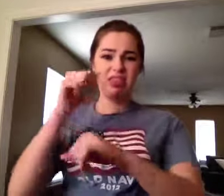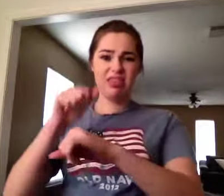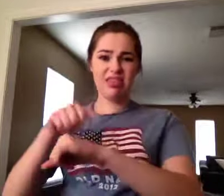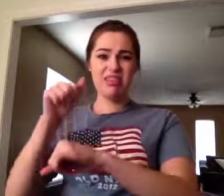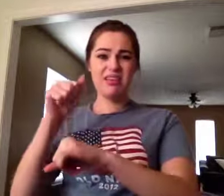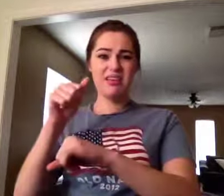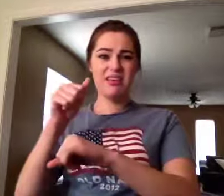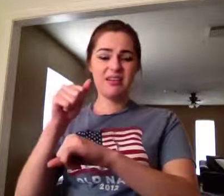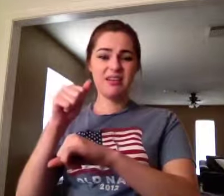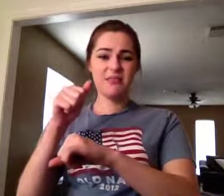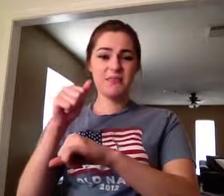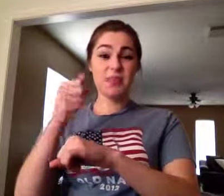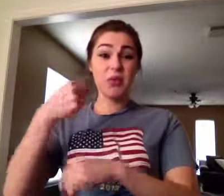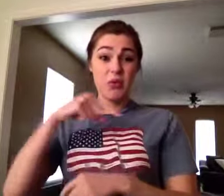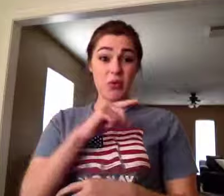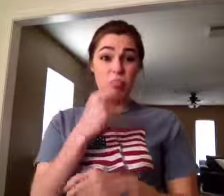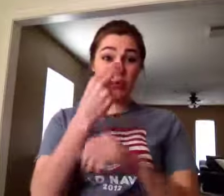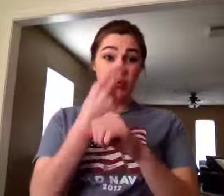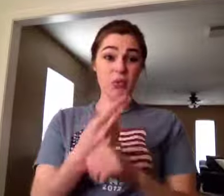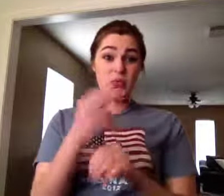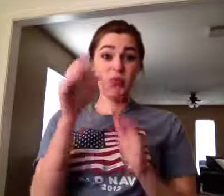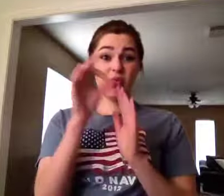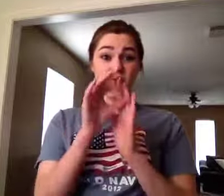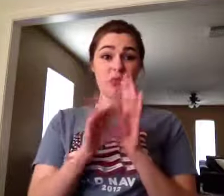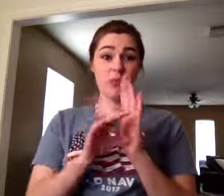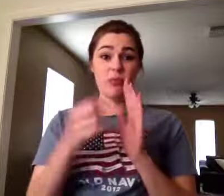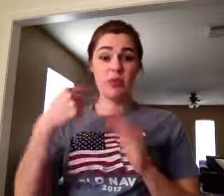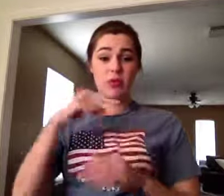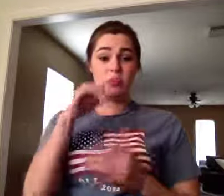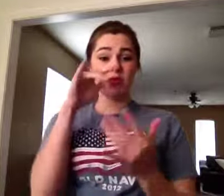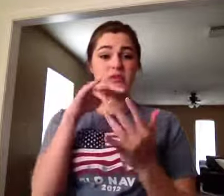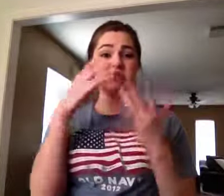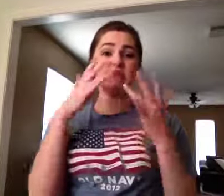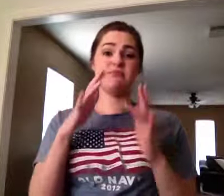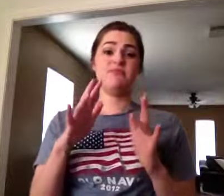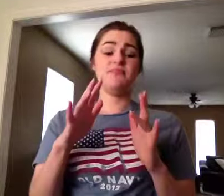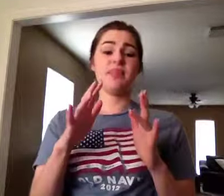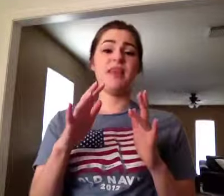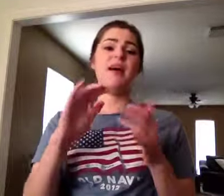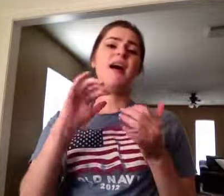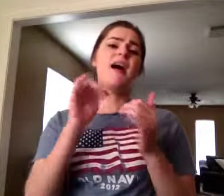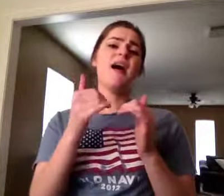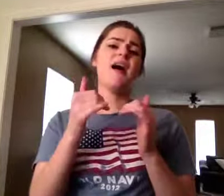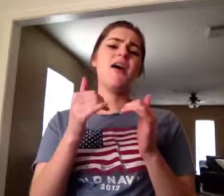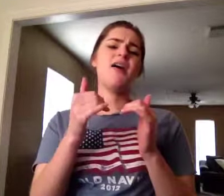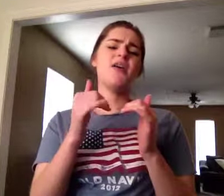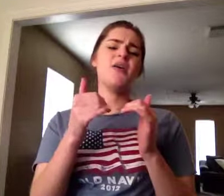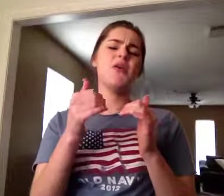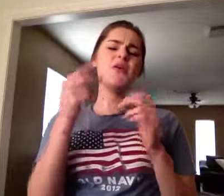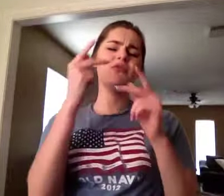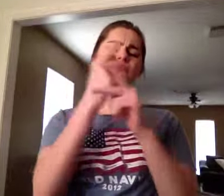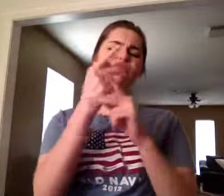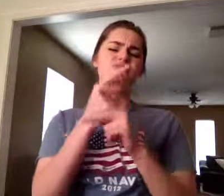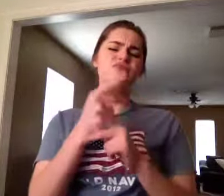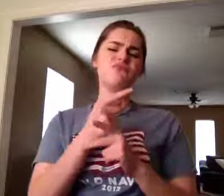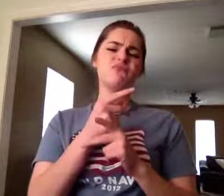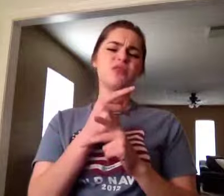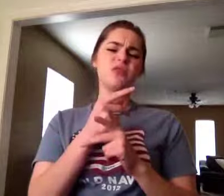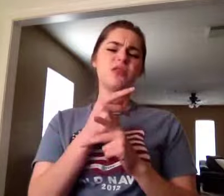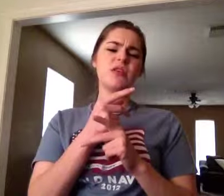a lot already, which is the one to find the area of a rectangle or a square. We'll also be using the new formula